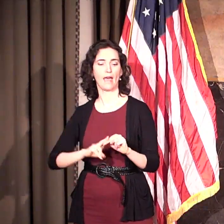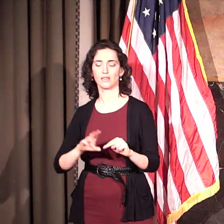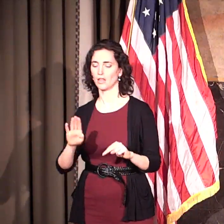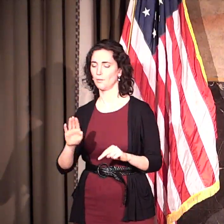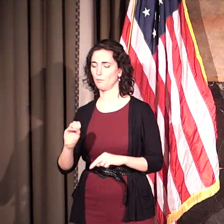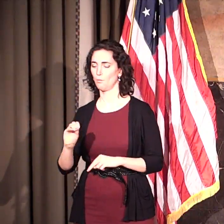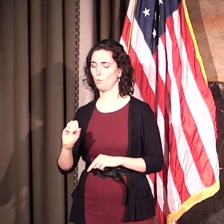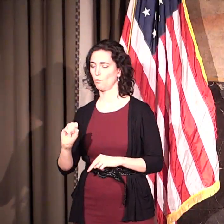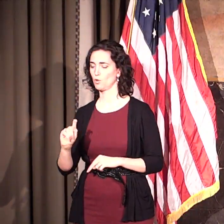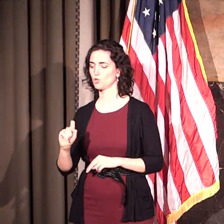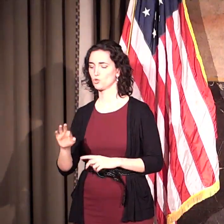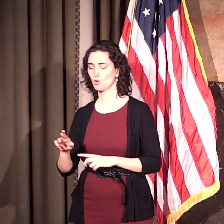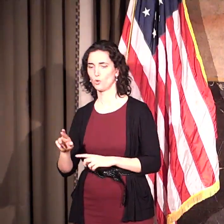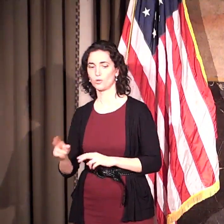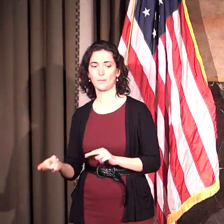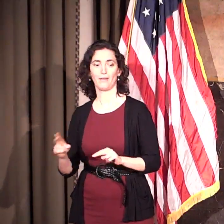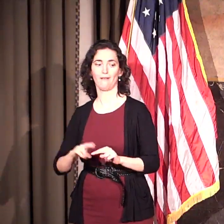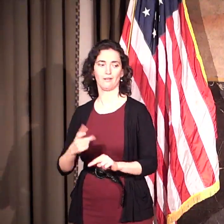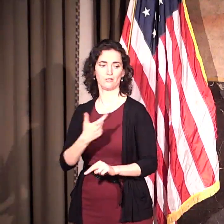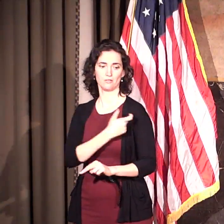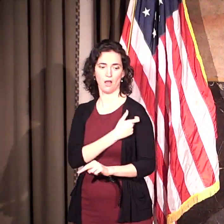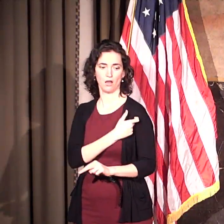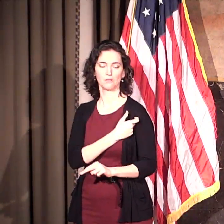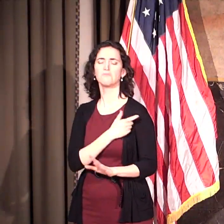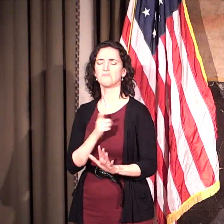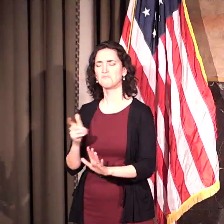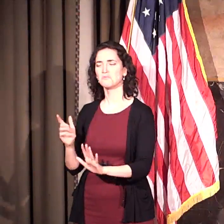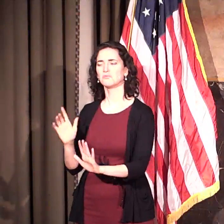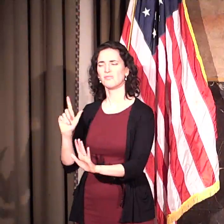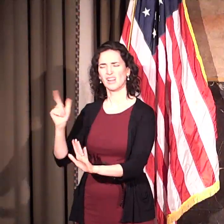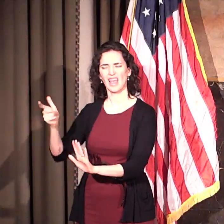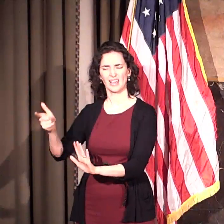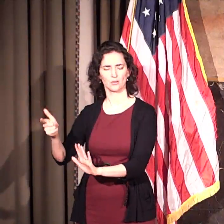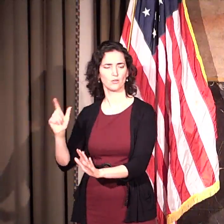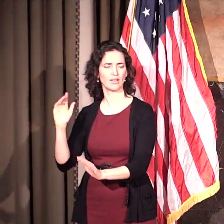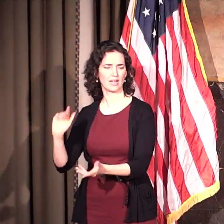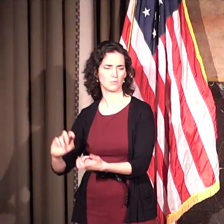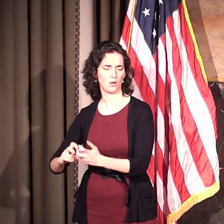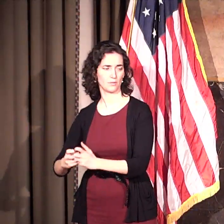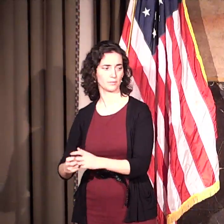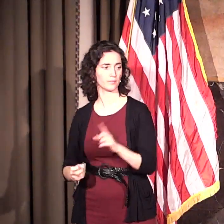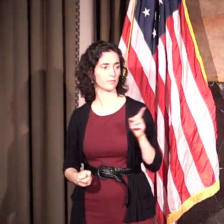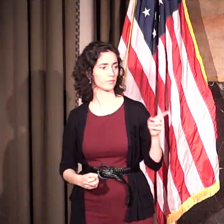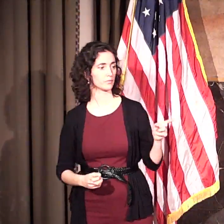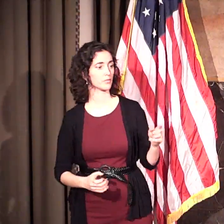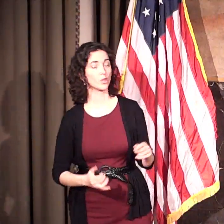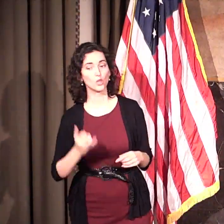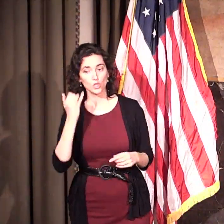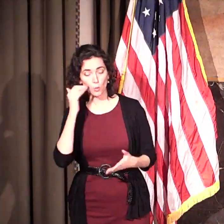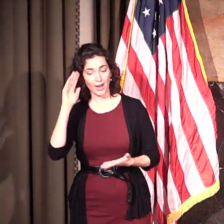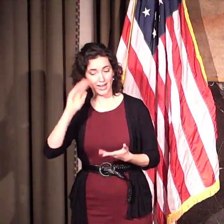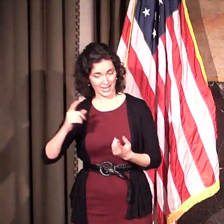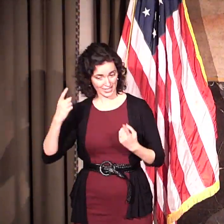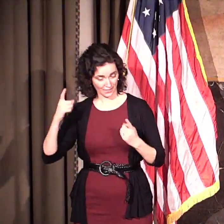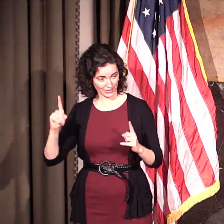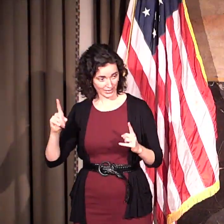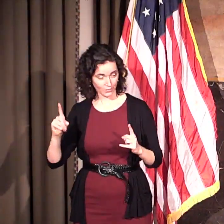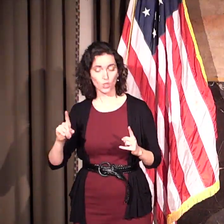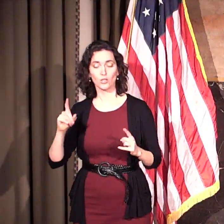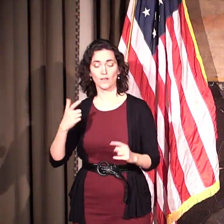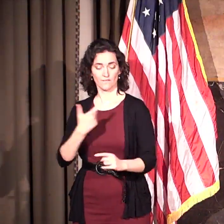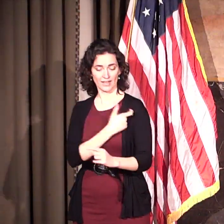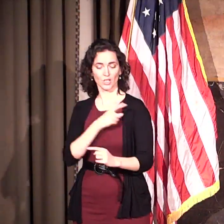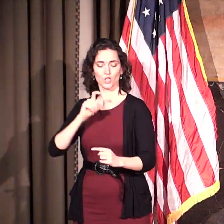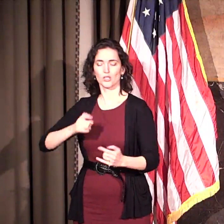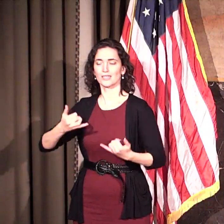or an adjustment, but that's a small problem to have if it comes to it. So even if it's not as effective, it'll still have some